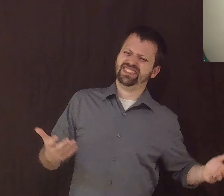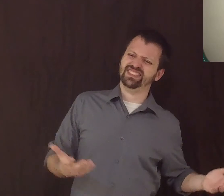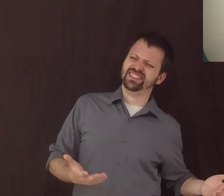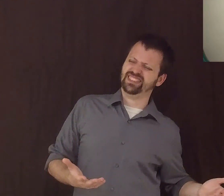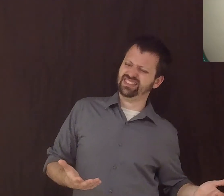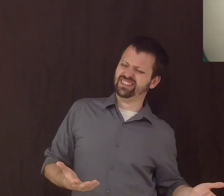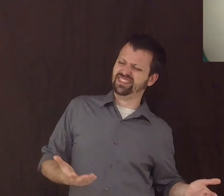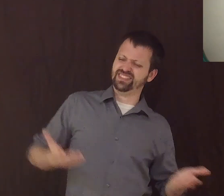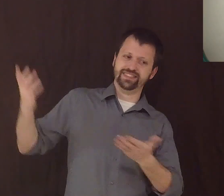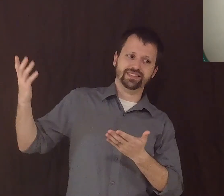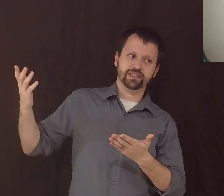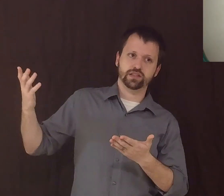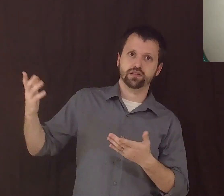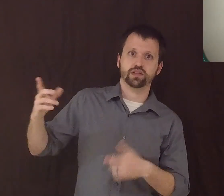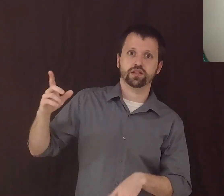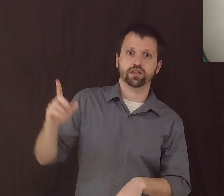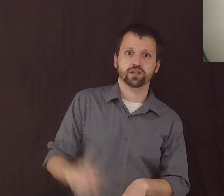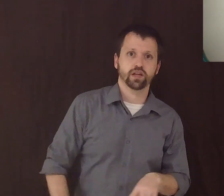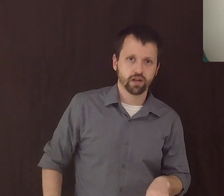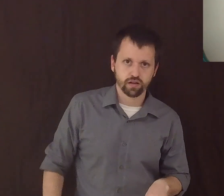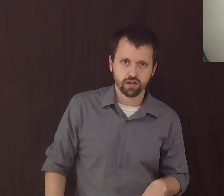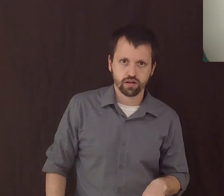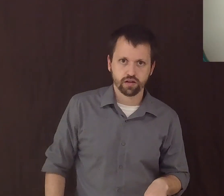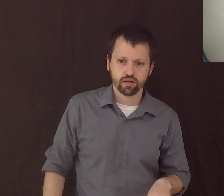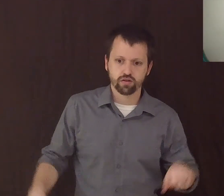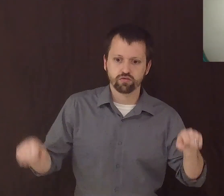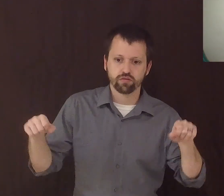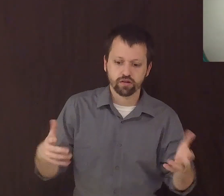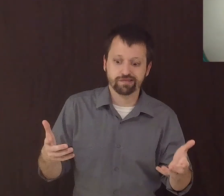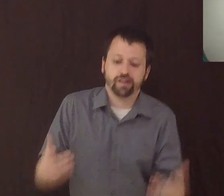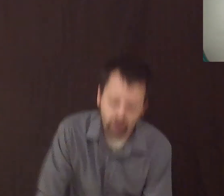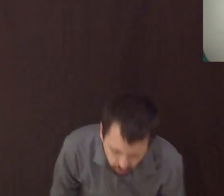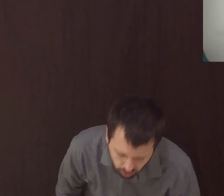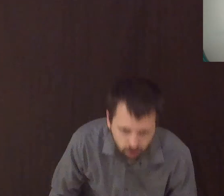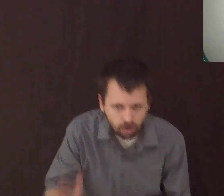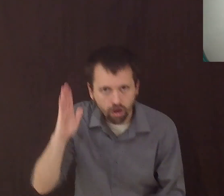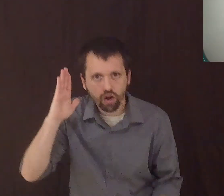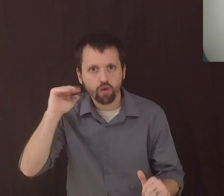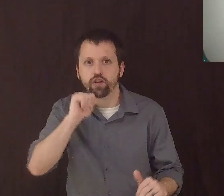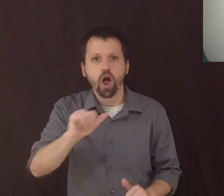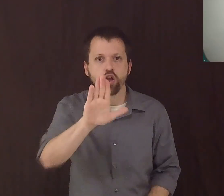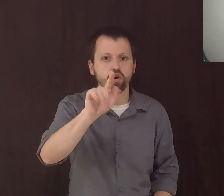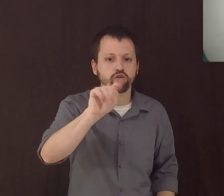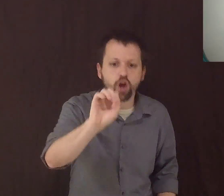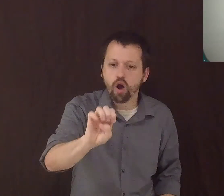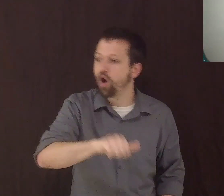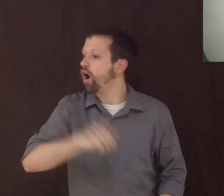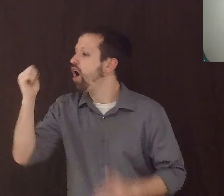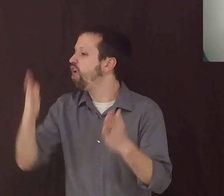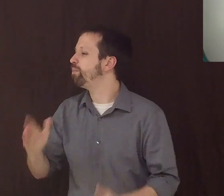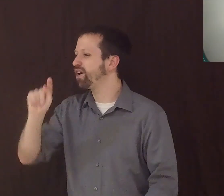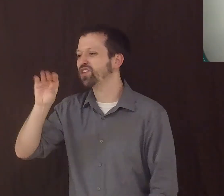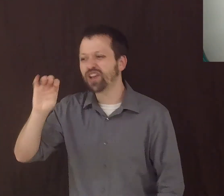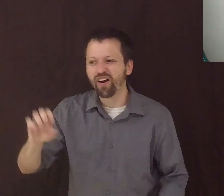and I'm trying to bear up under, and then you can't make it. Before you get there, you drop it, you know, hopefully you don't drop it on your toe or drop it on somebody